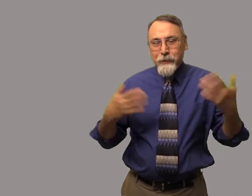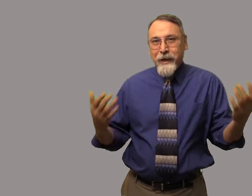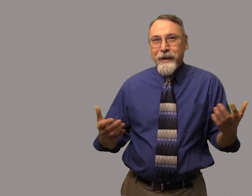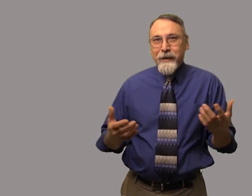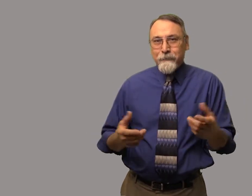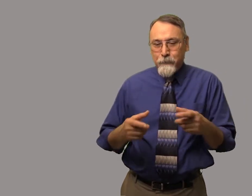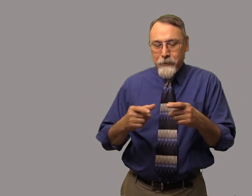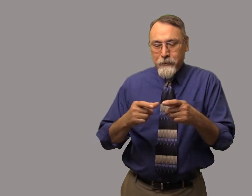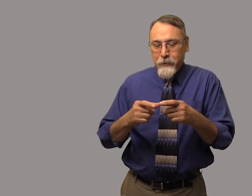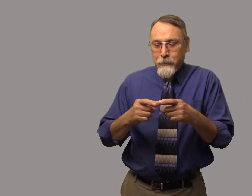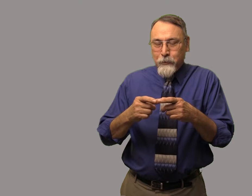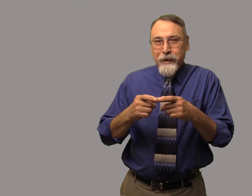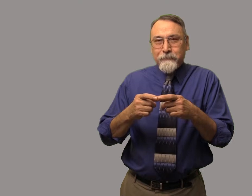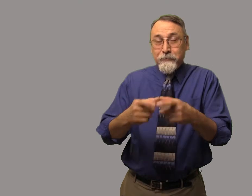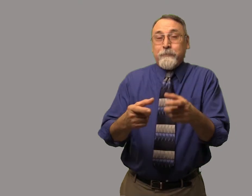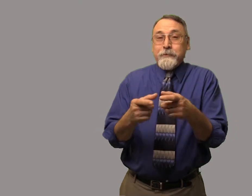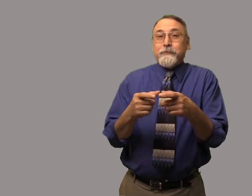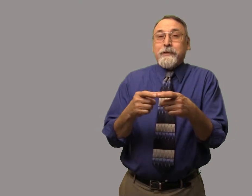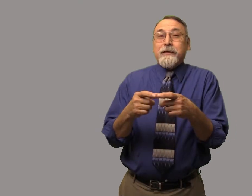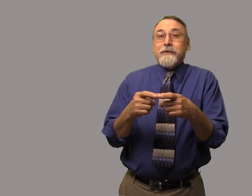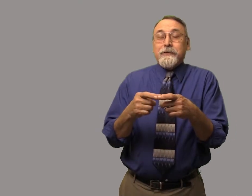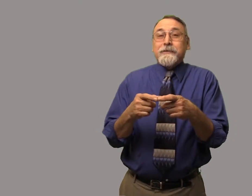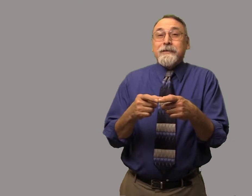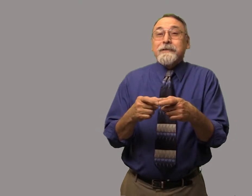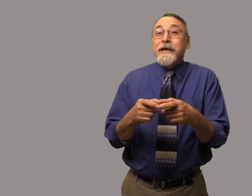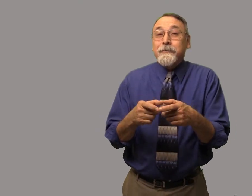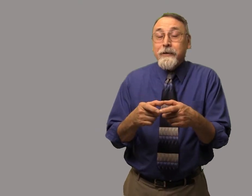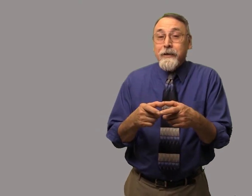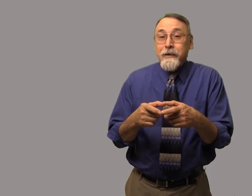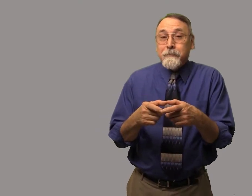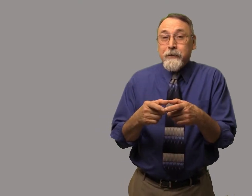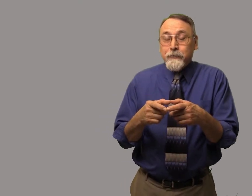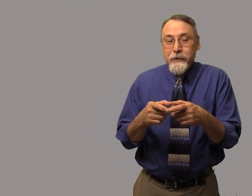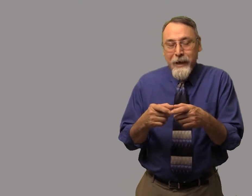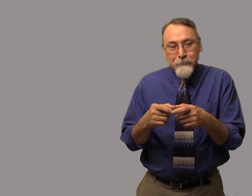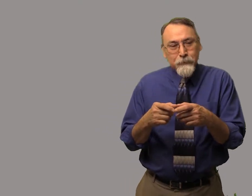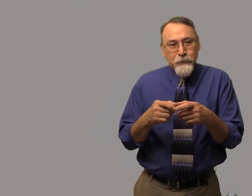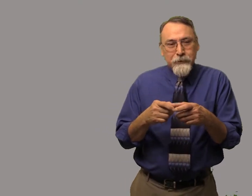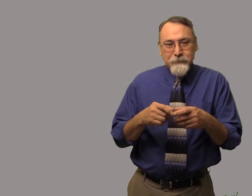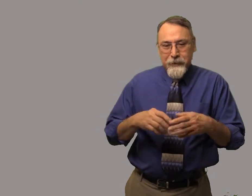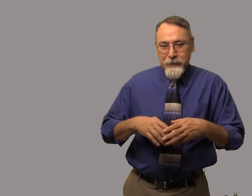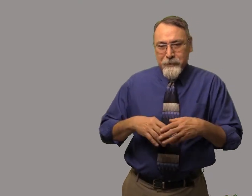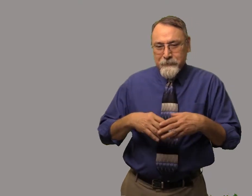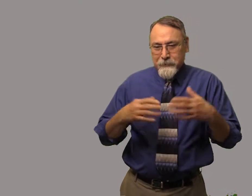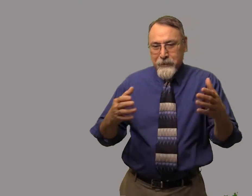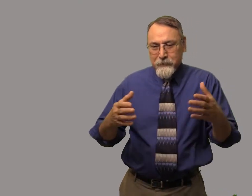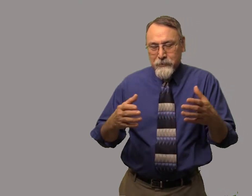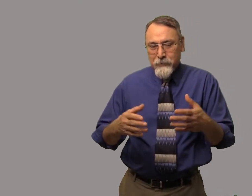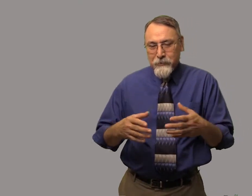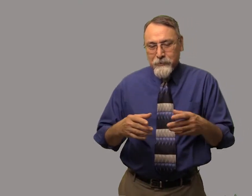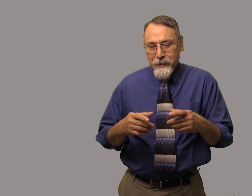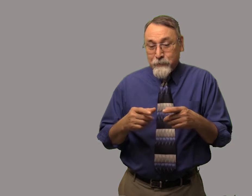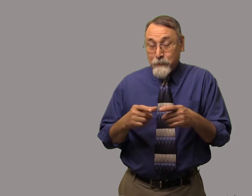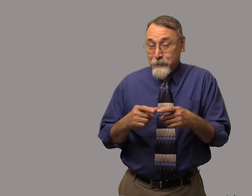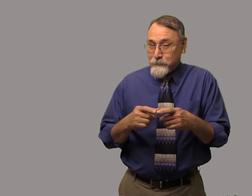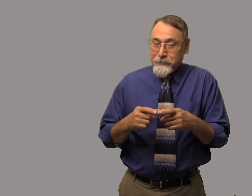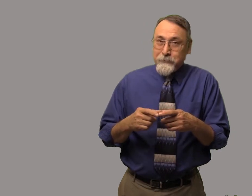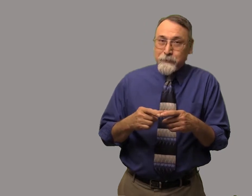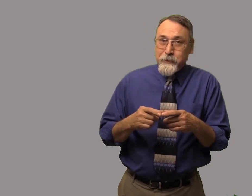we have where we have the information we need on these cassette tapes? Because what had happened was, as technology had gone, they knew that was not the best way to